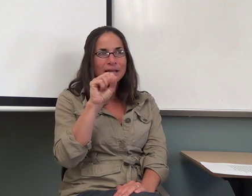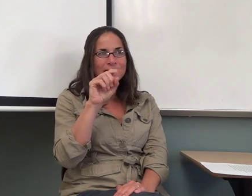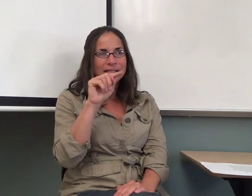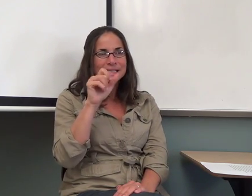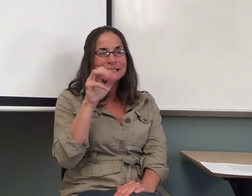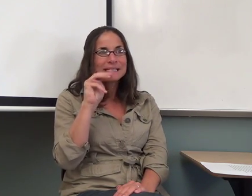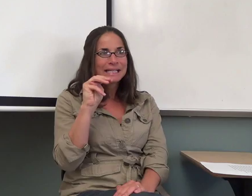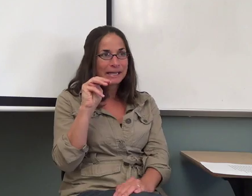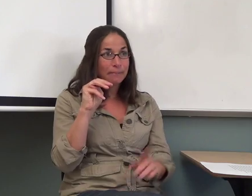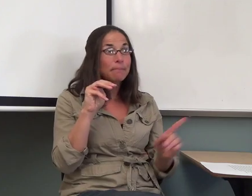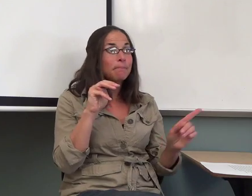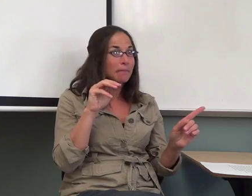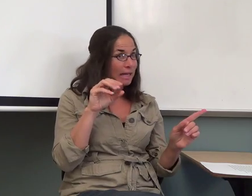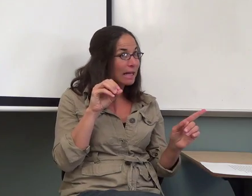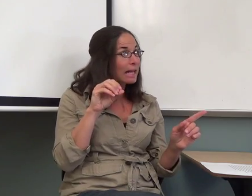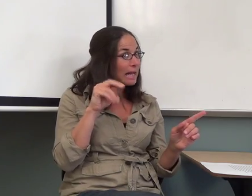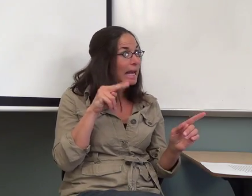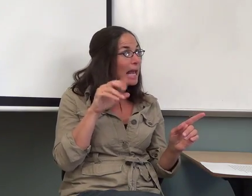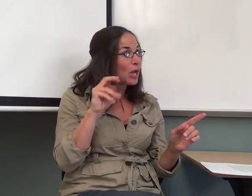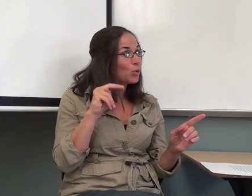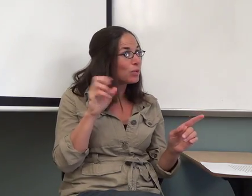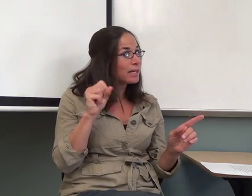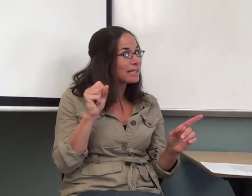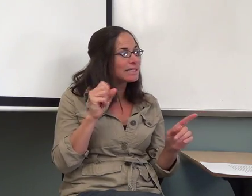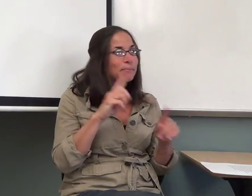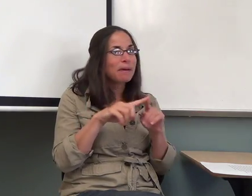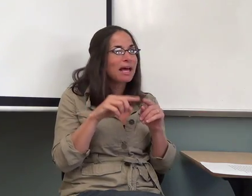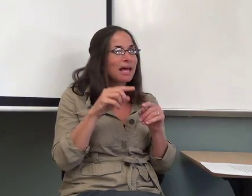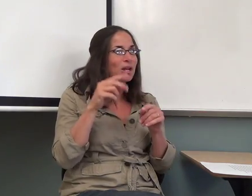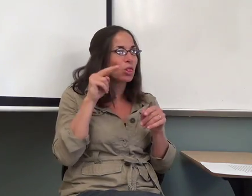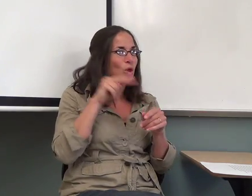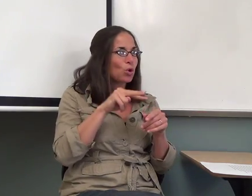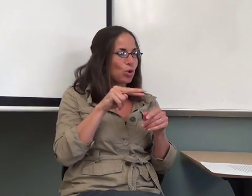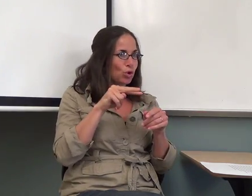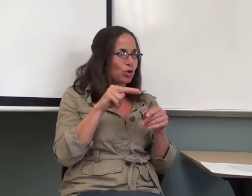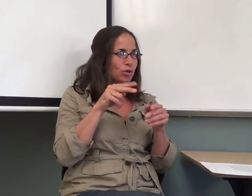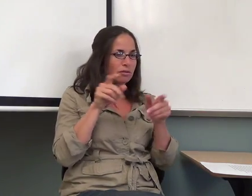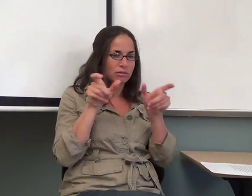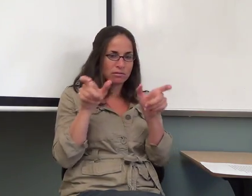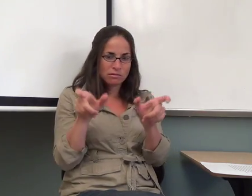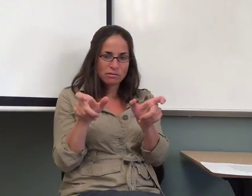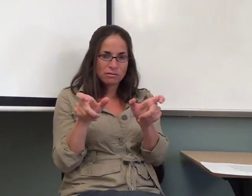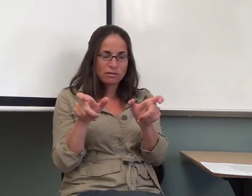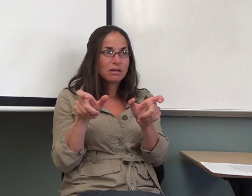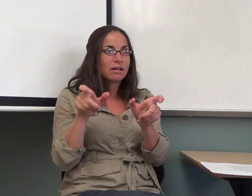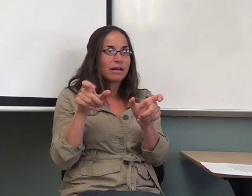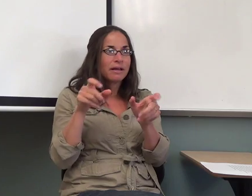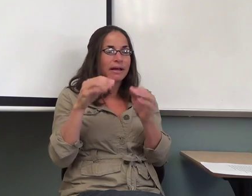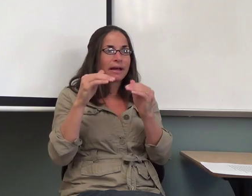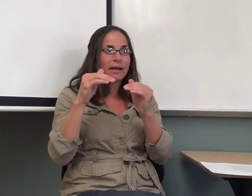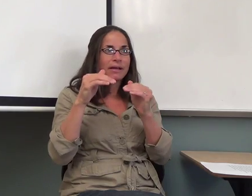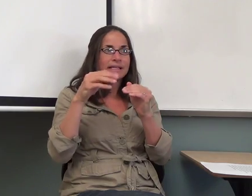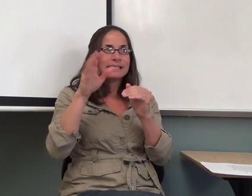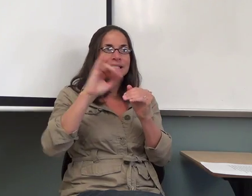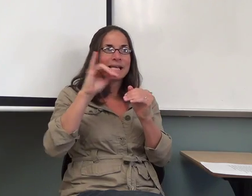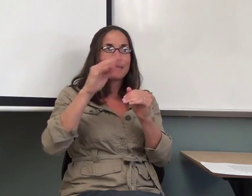it? But in this case, remember, look at the one before it. We just did. We said science museum. And we use the word science